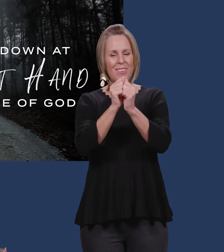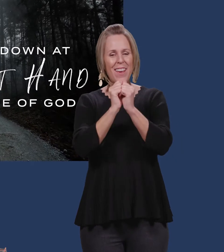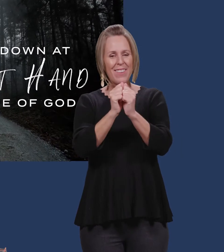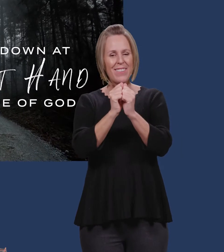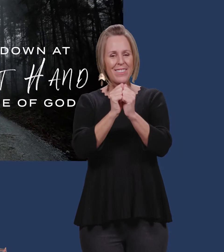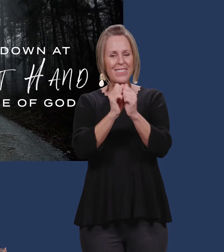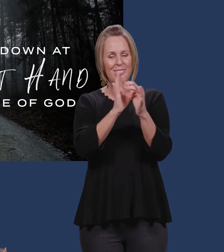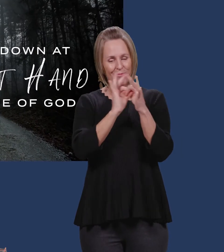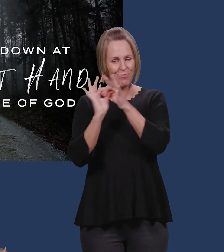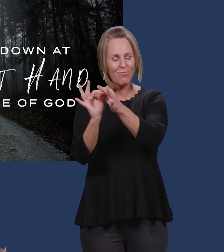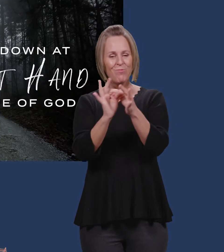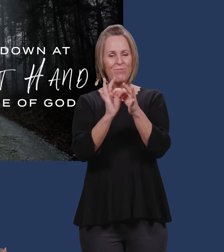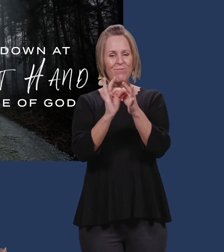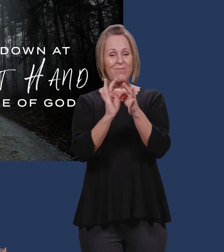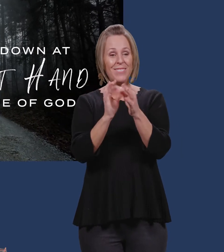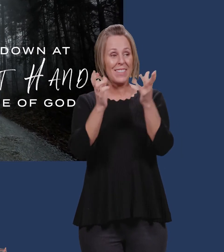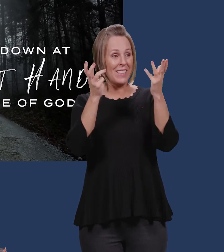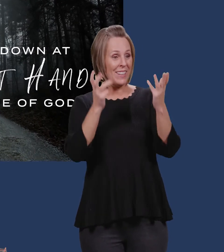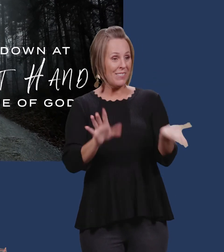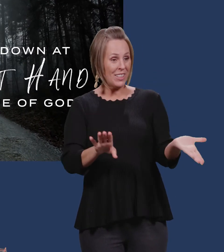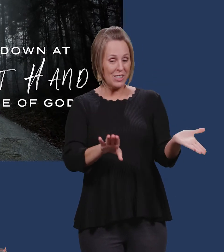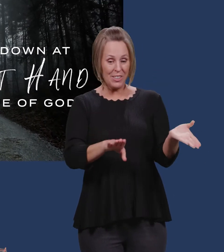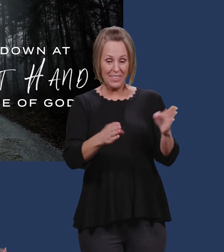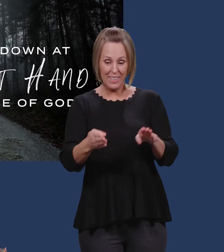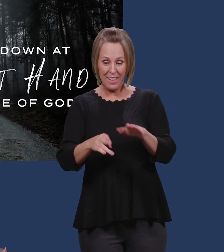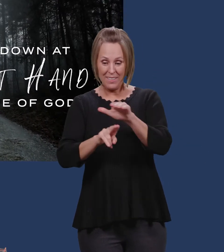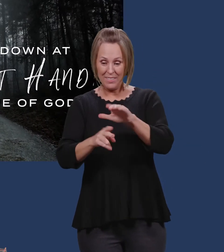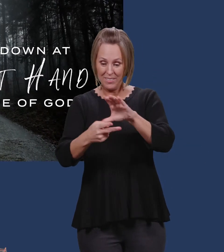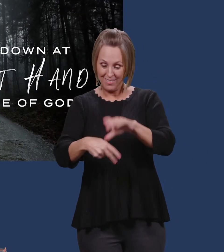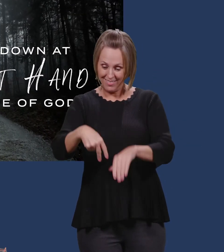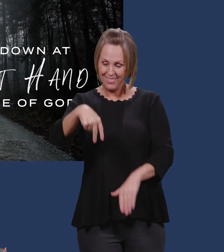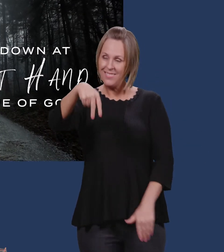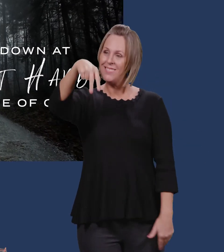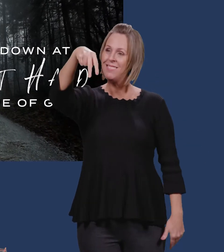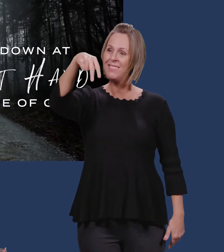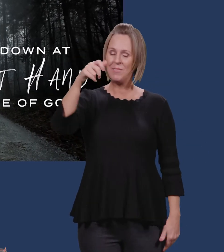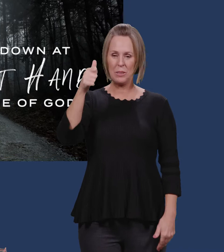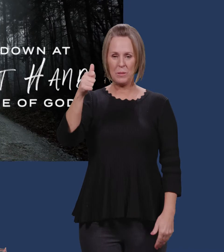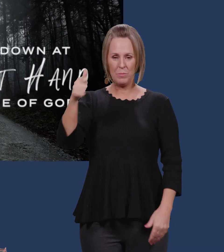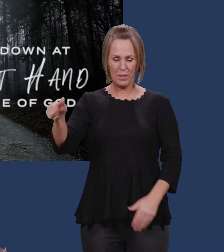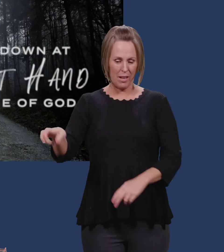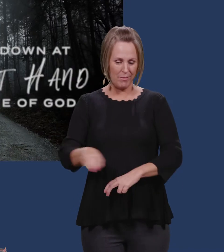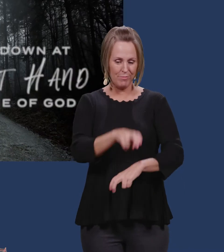Then he sat down at the right hand of the throne of God.